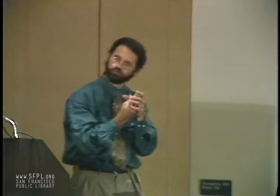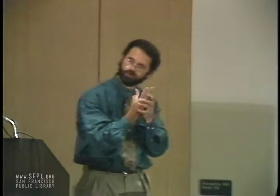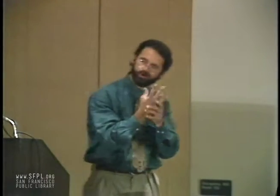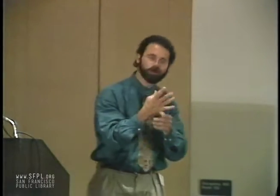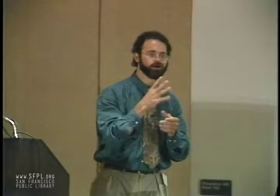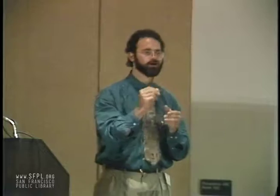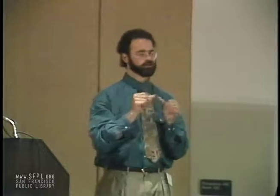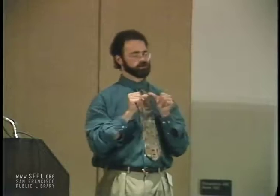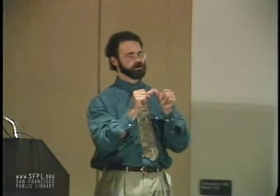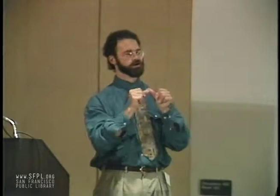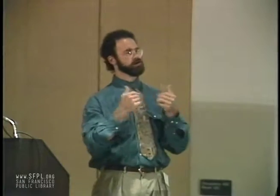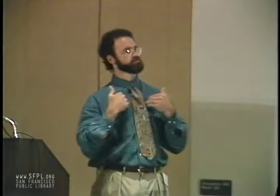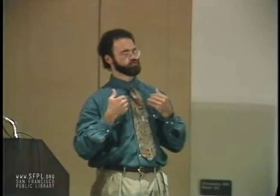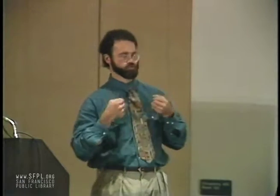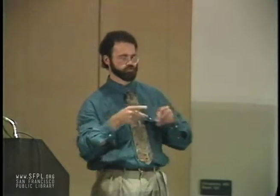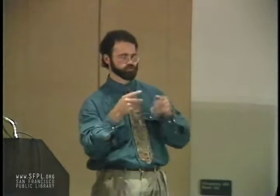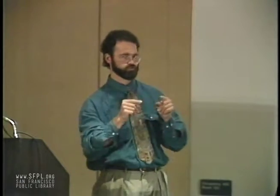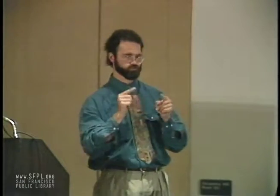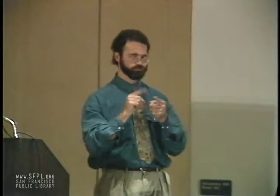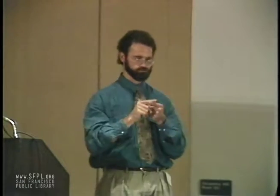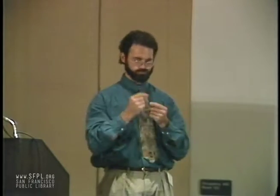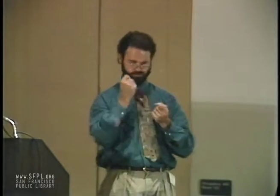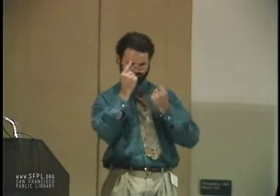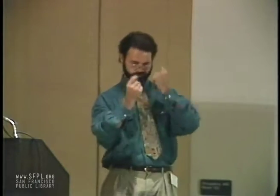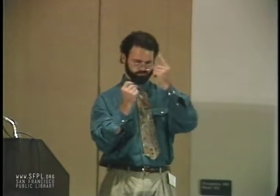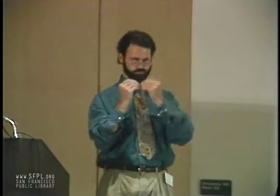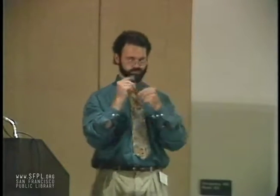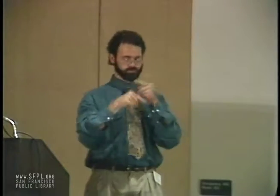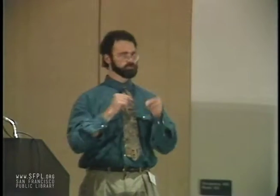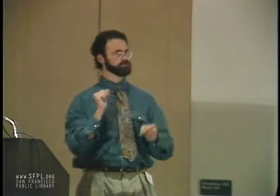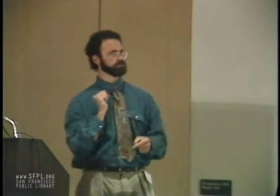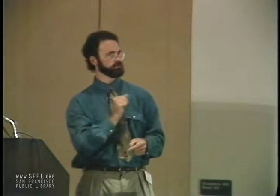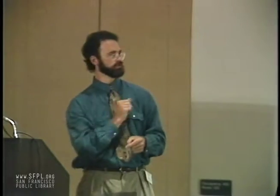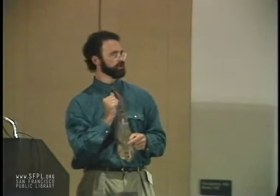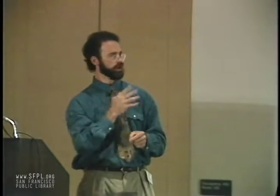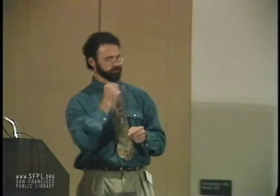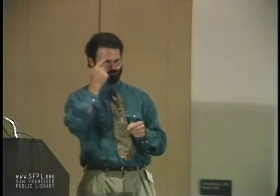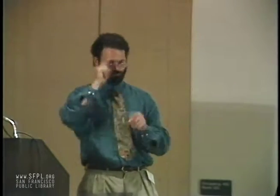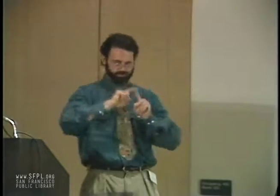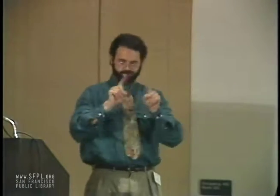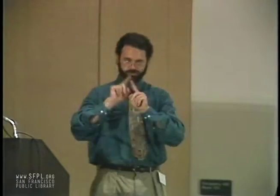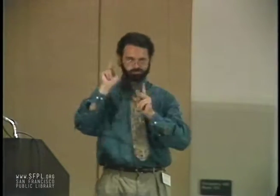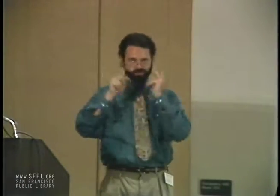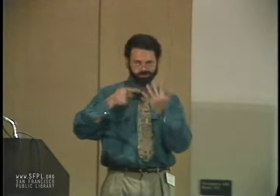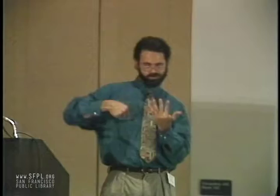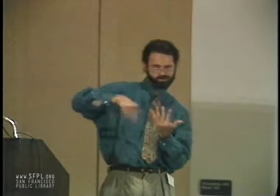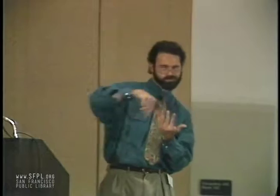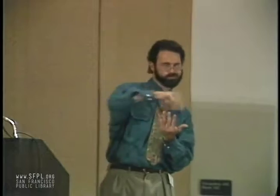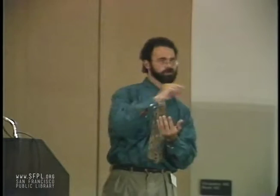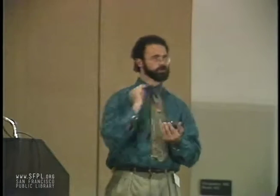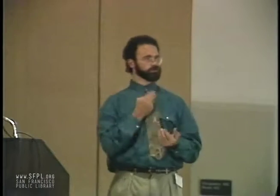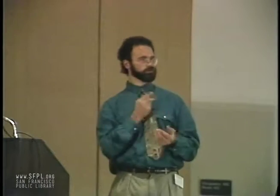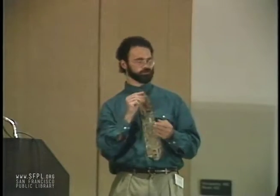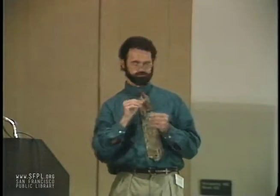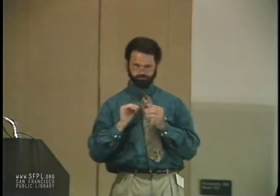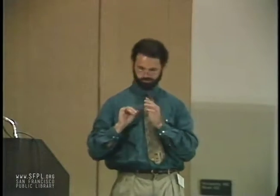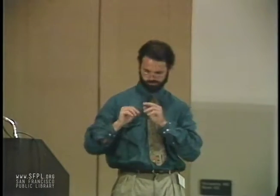I hope that deaf people will continue to grow in their understanding and in their opportunities of themselves and